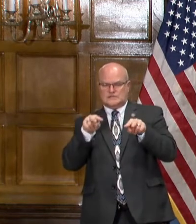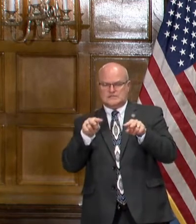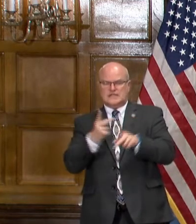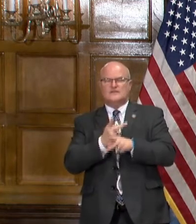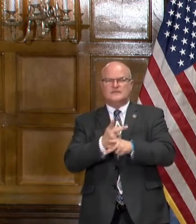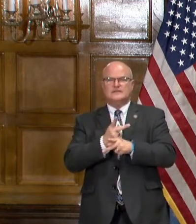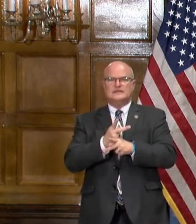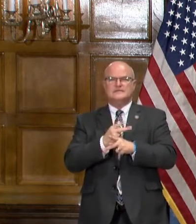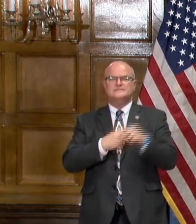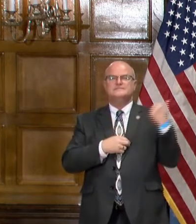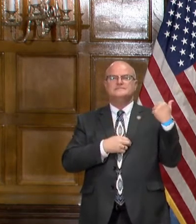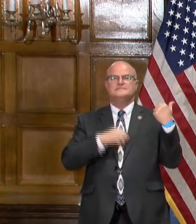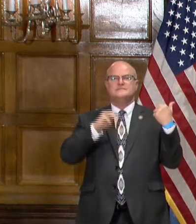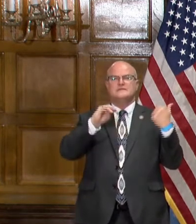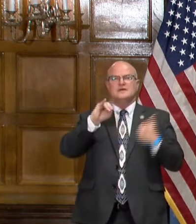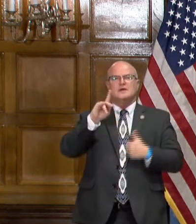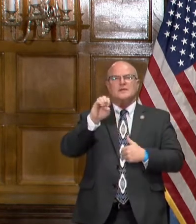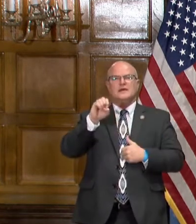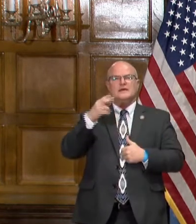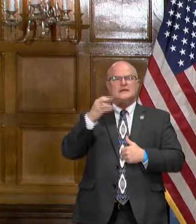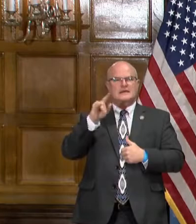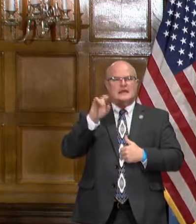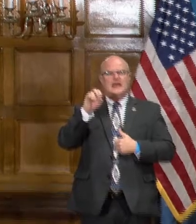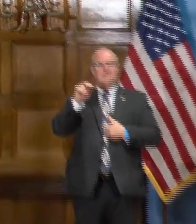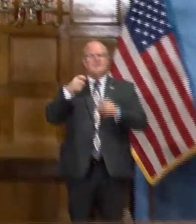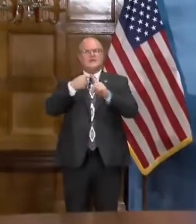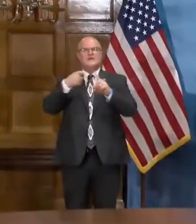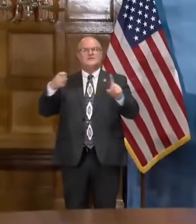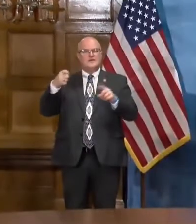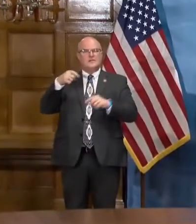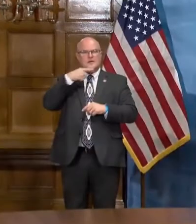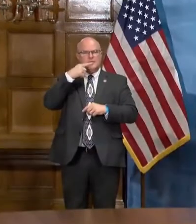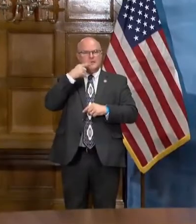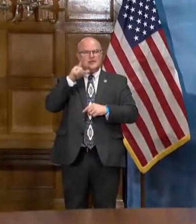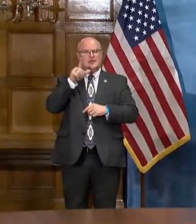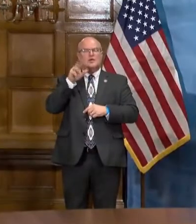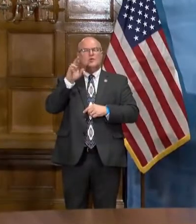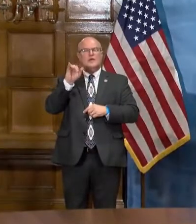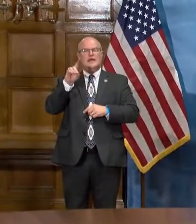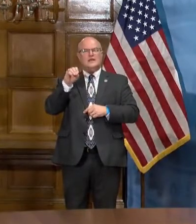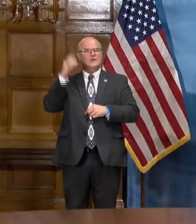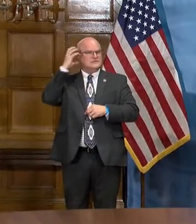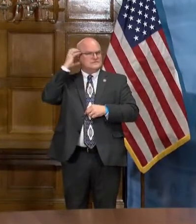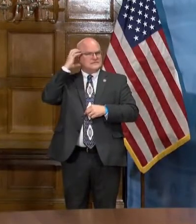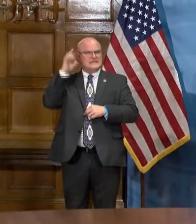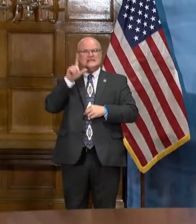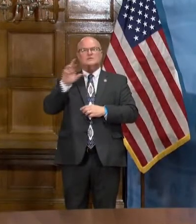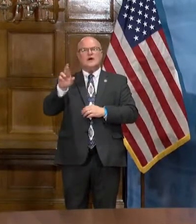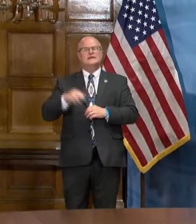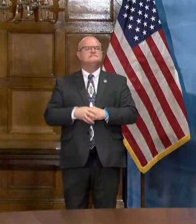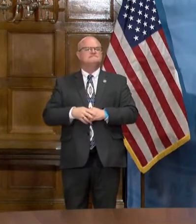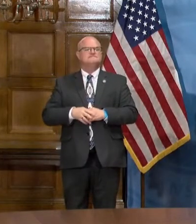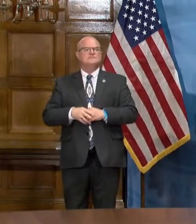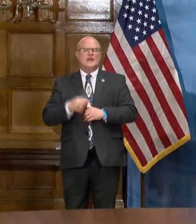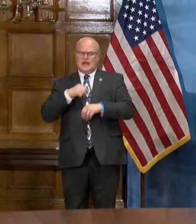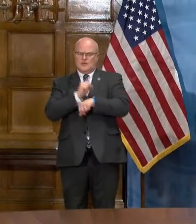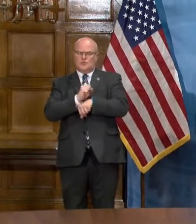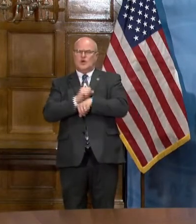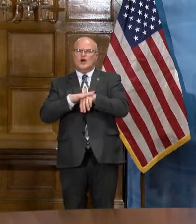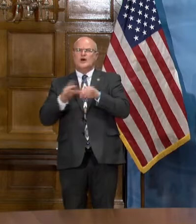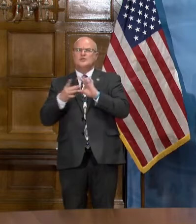Governor, it's Michael Hebling from KUAR Public Radio in Little Rock. I wanted to ask your thoughts on a story I'm working